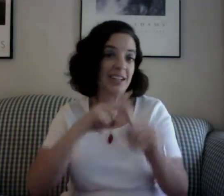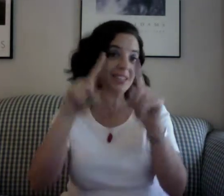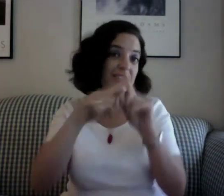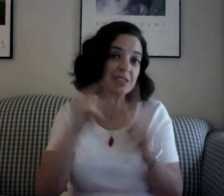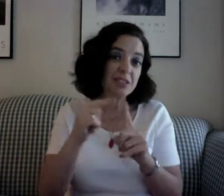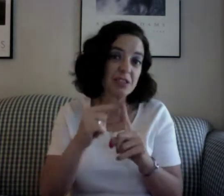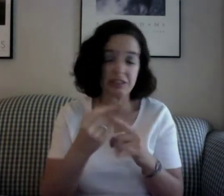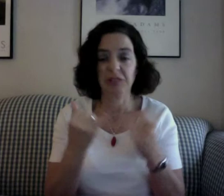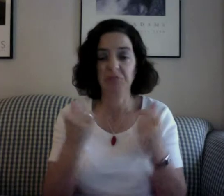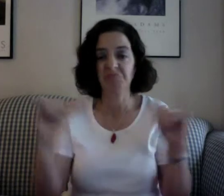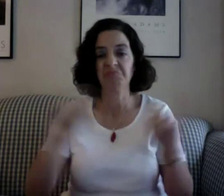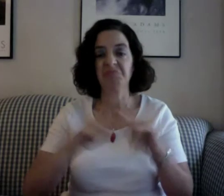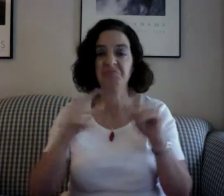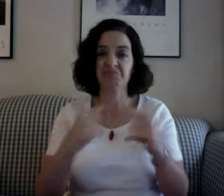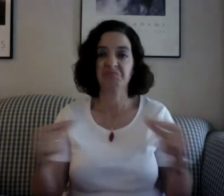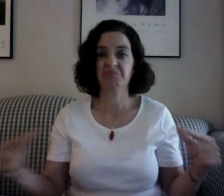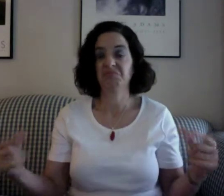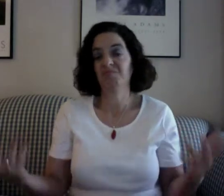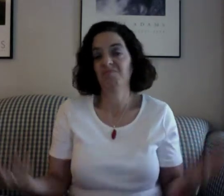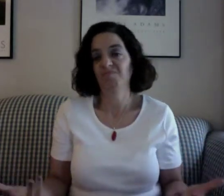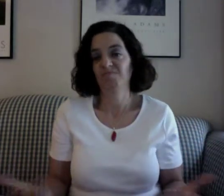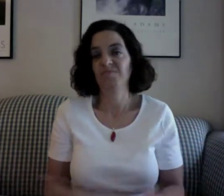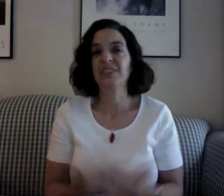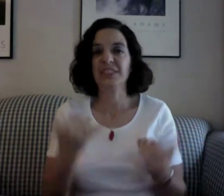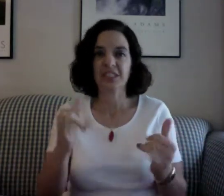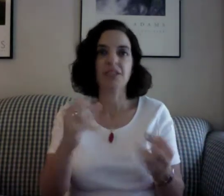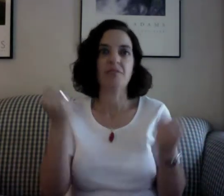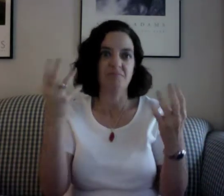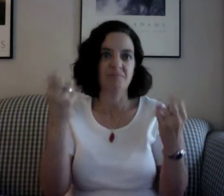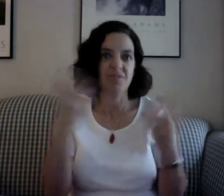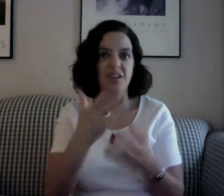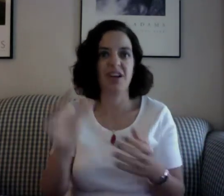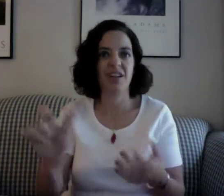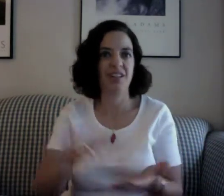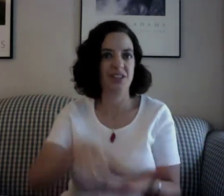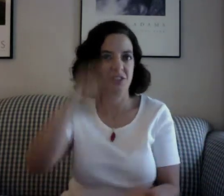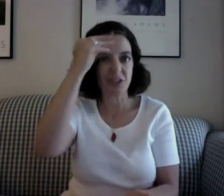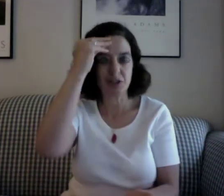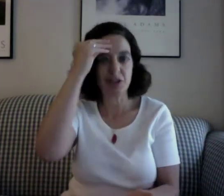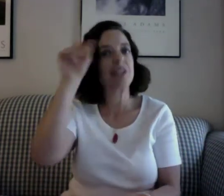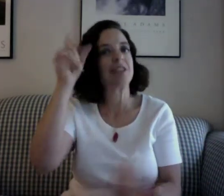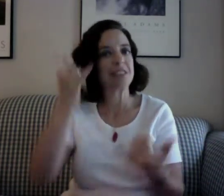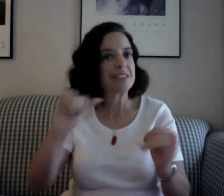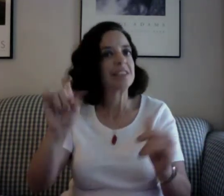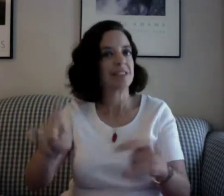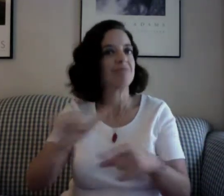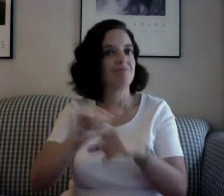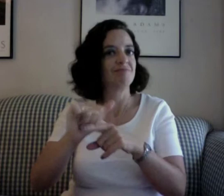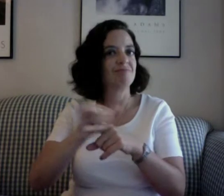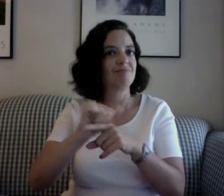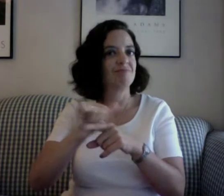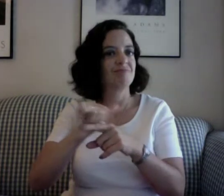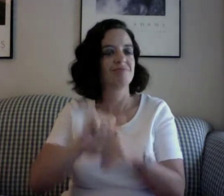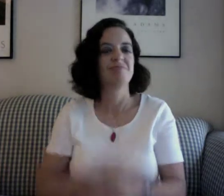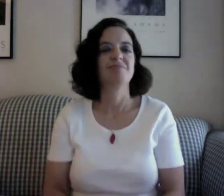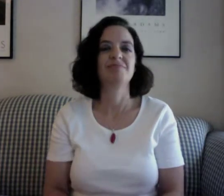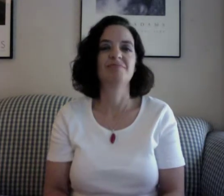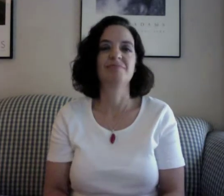It still has vocabulary, it still has a different grammar. There's still a lot of things you need to learn, and you're going to need to practice.